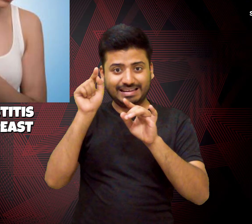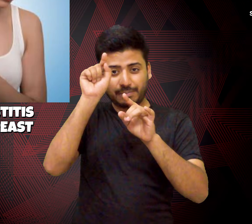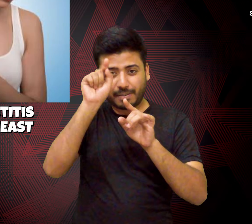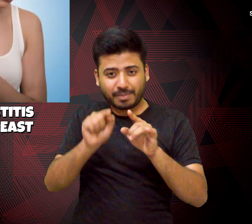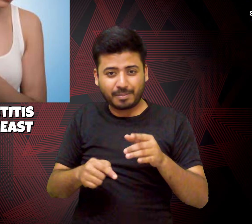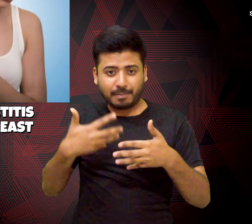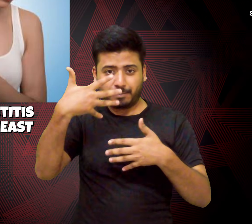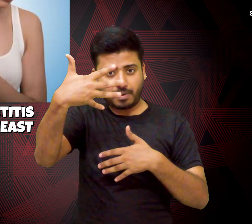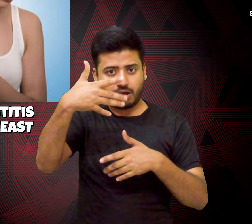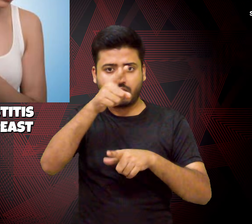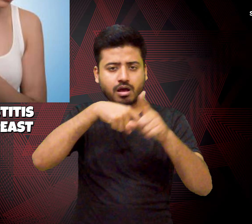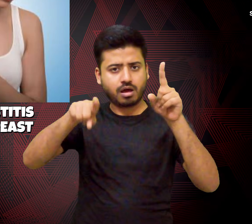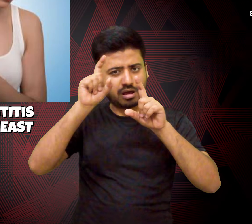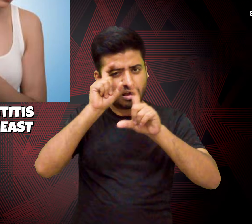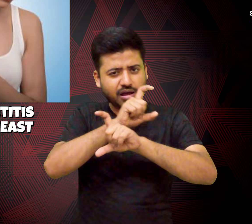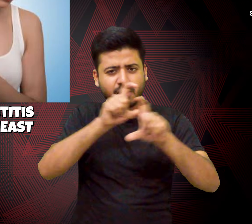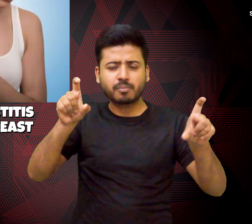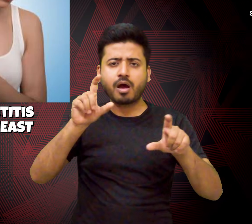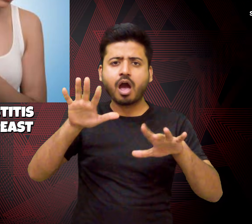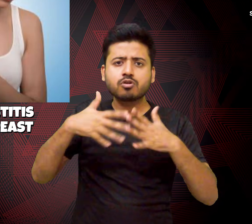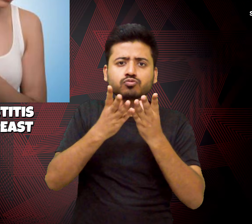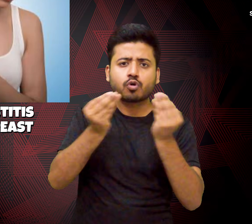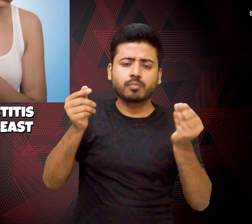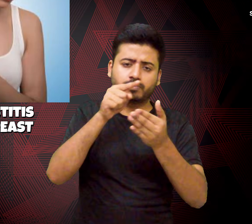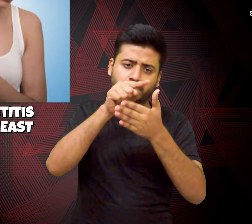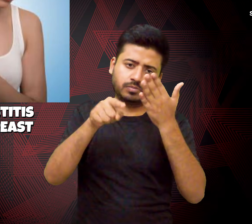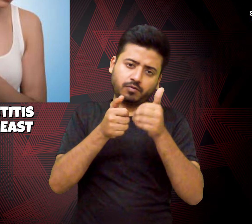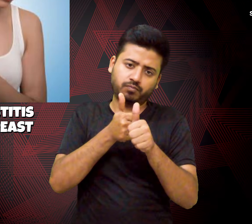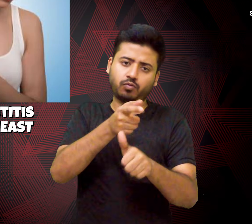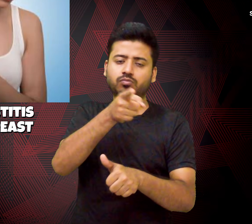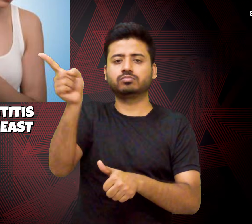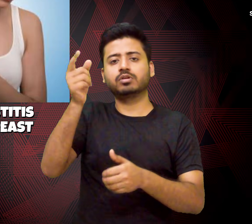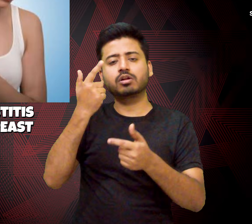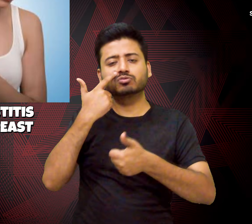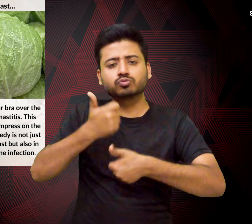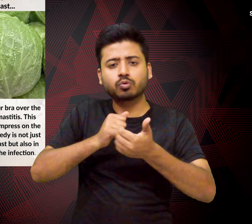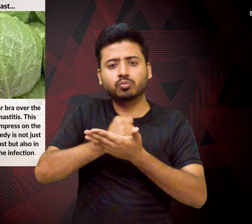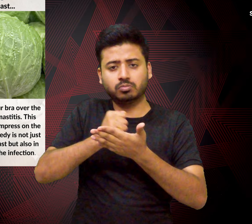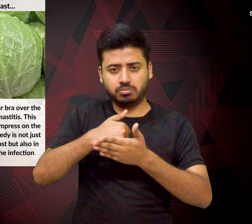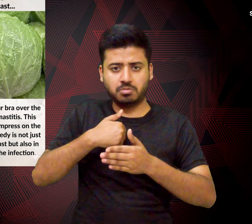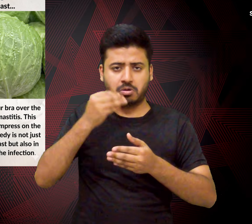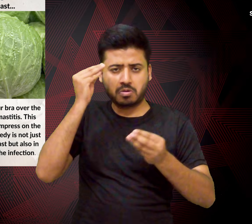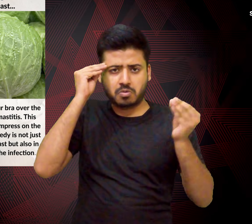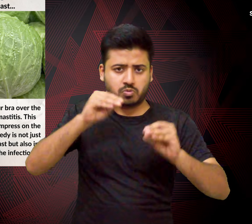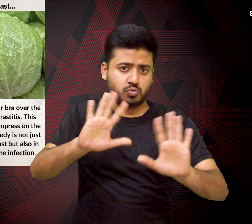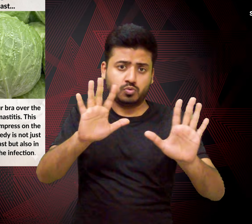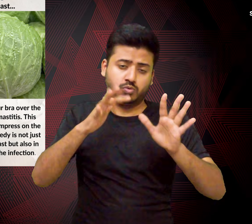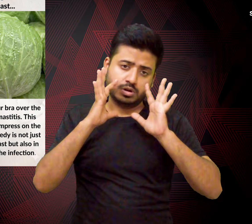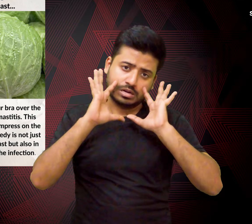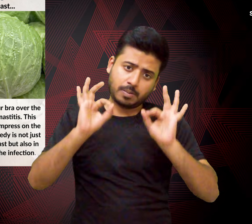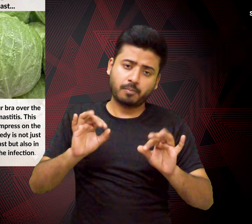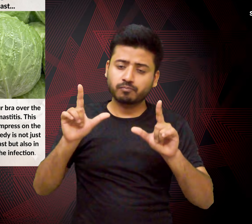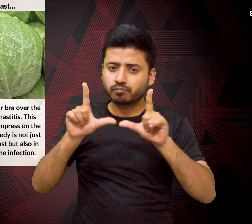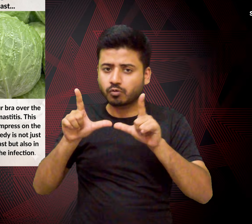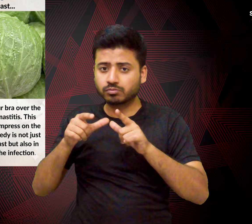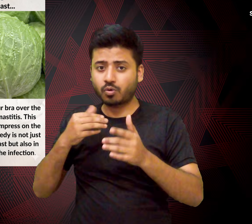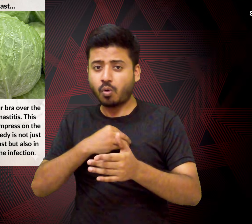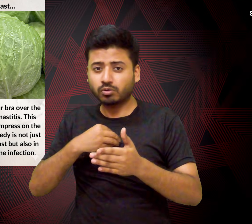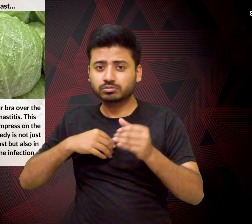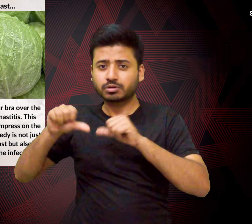supportive bra, especially a sports bra during exercise, to reduce movement and strain. Consider wearing a soft bra at night if pain